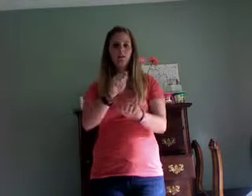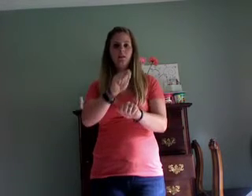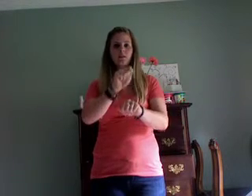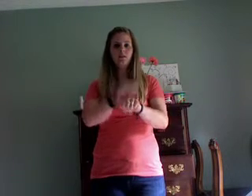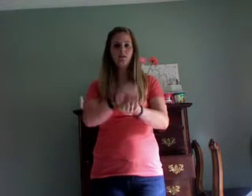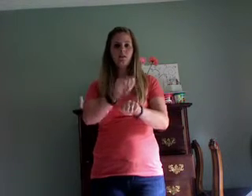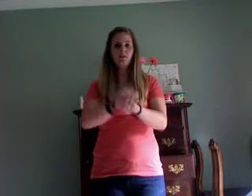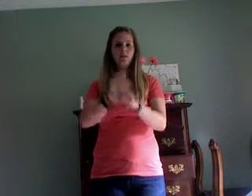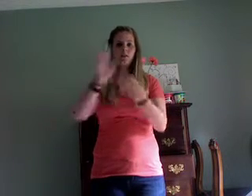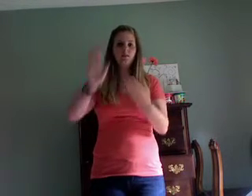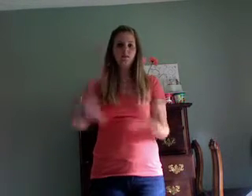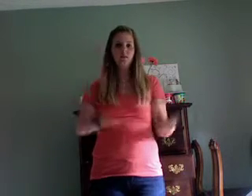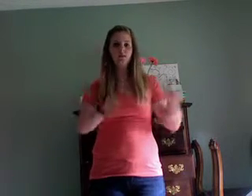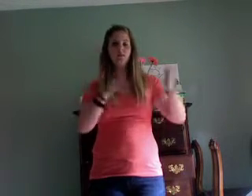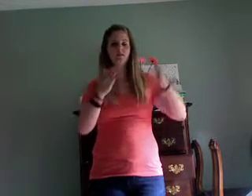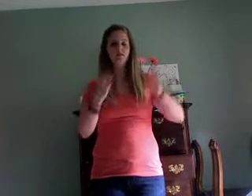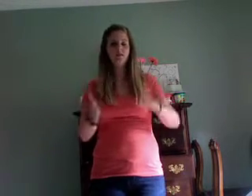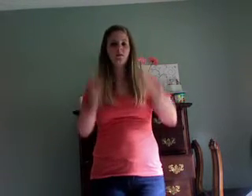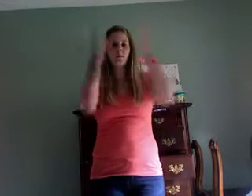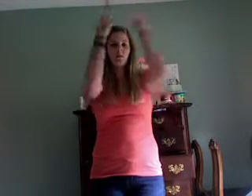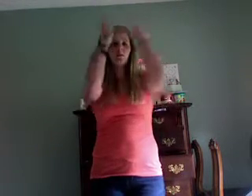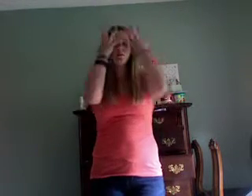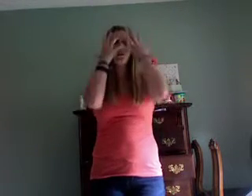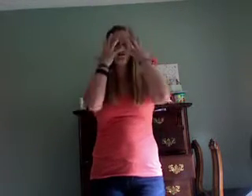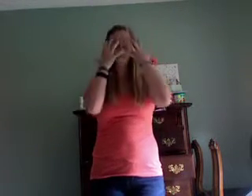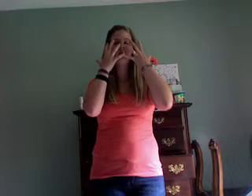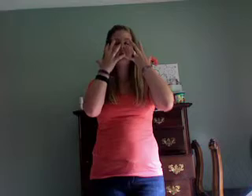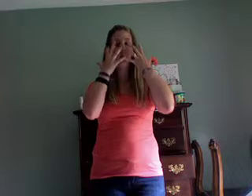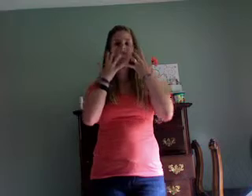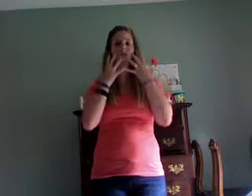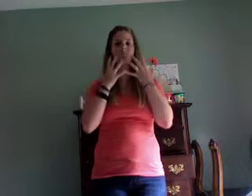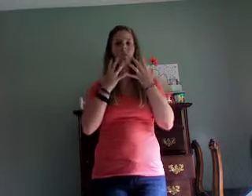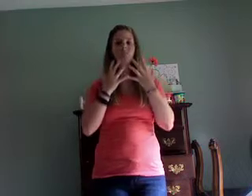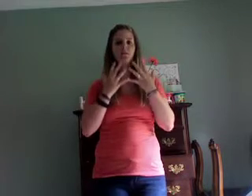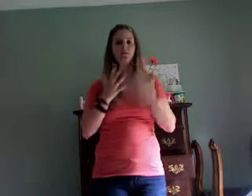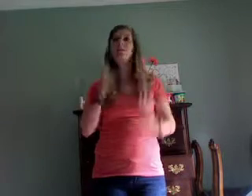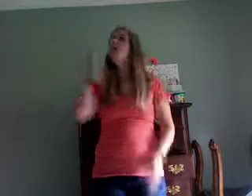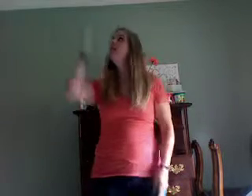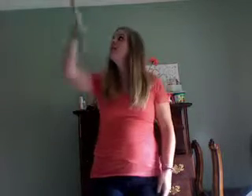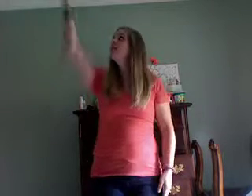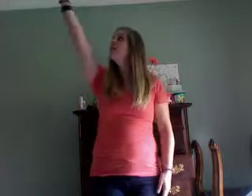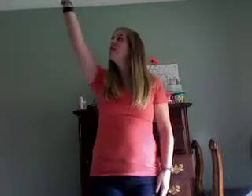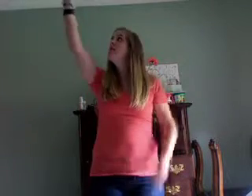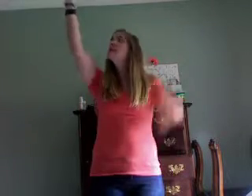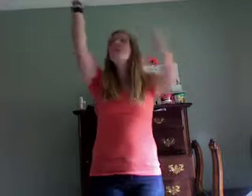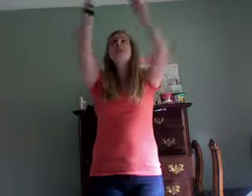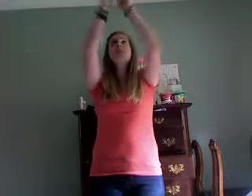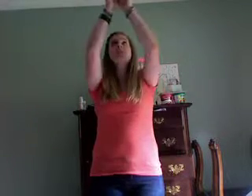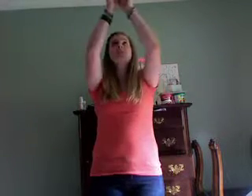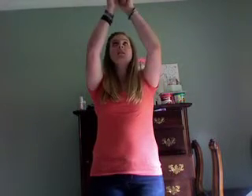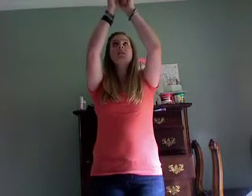the stone, his death was shortly mourned. He left the